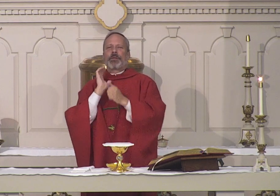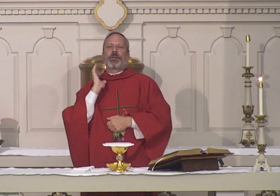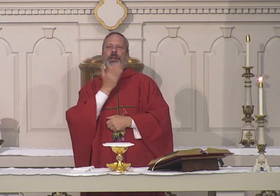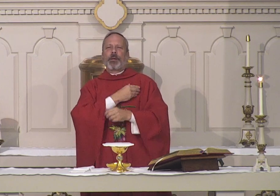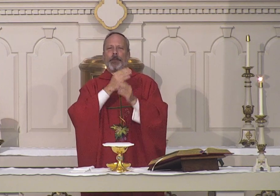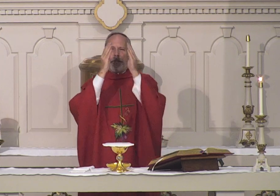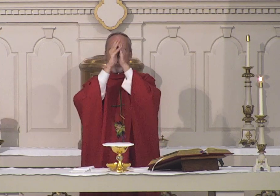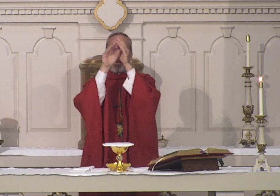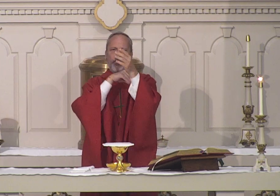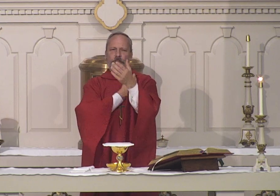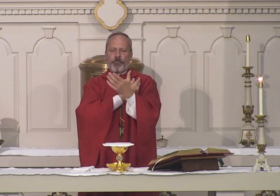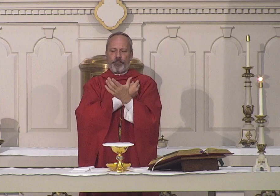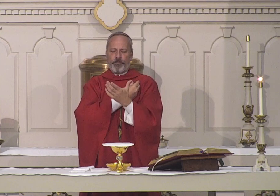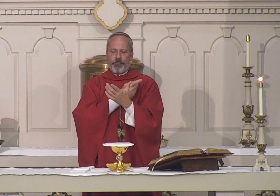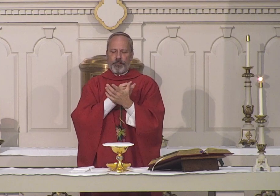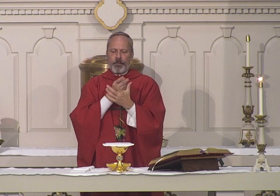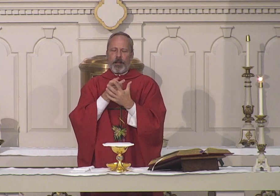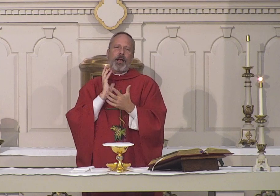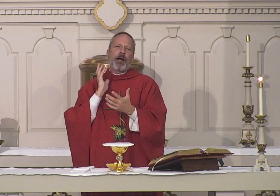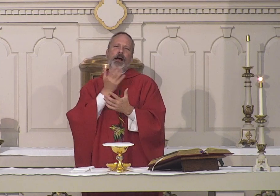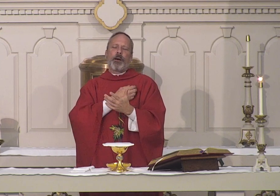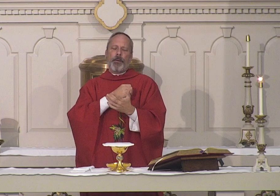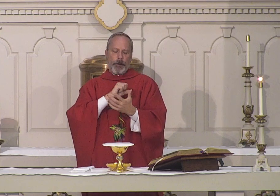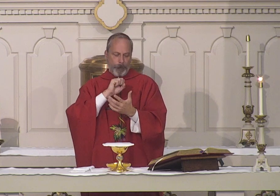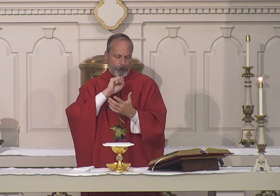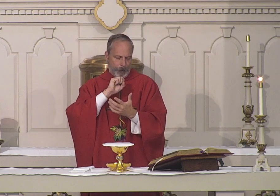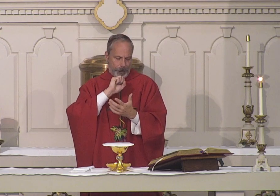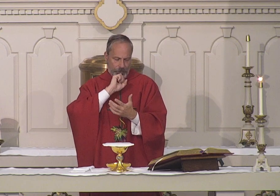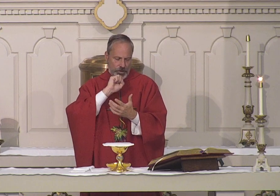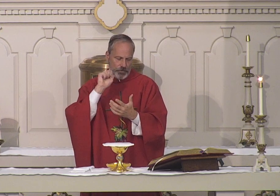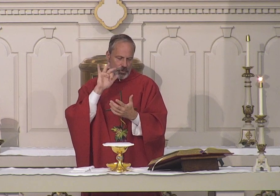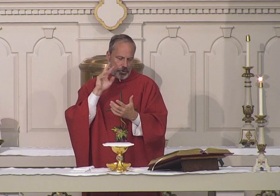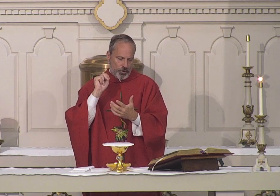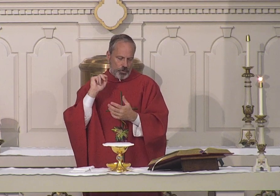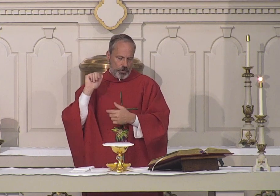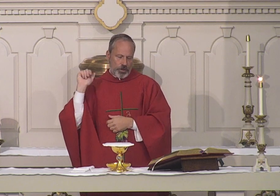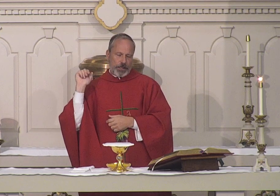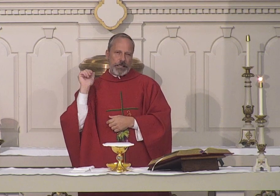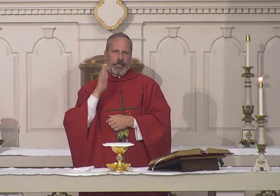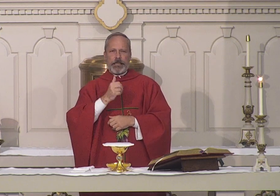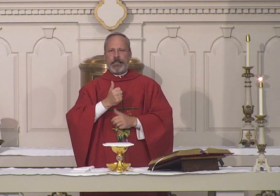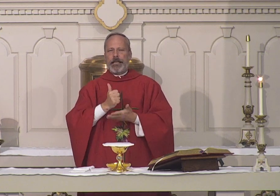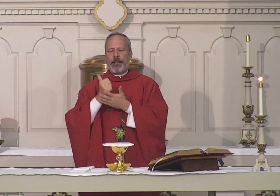Pope, Cardinal Sean, our Bishop, and all the clergy.